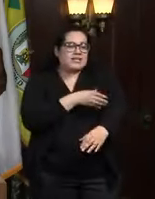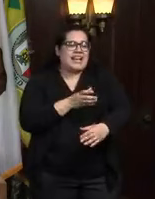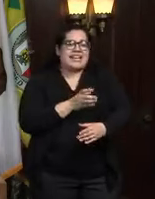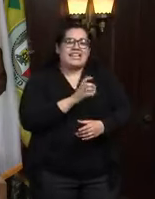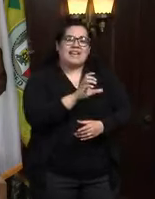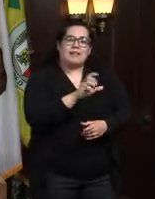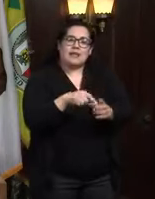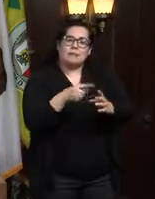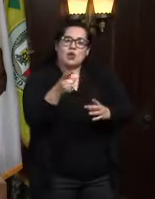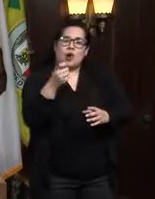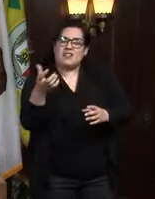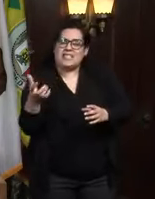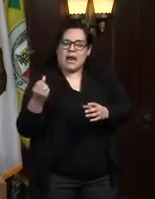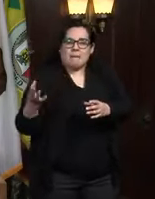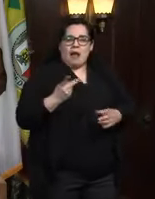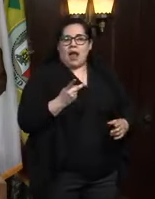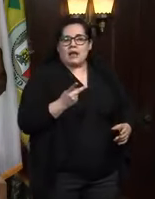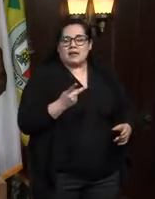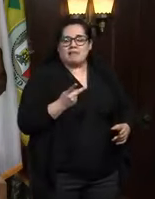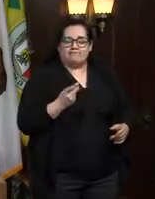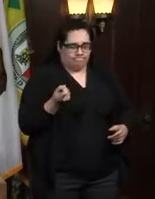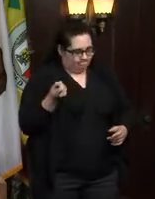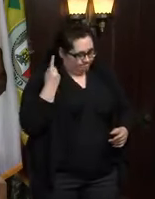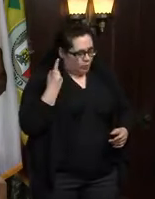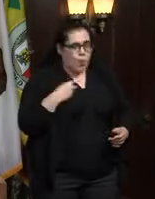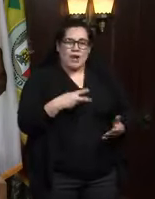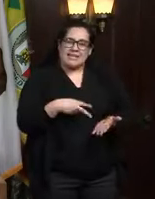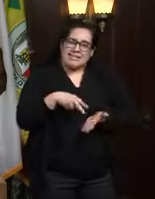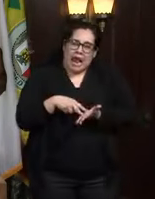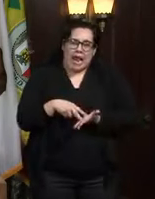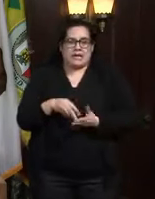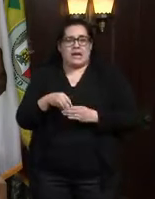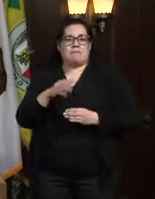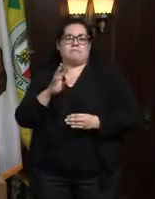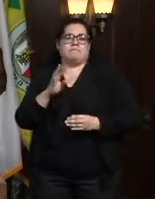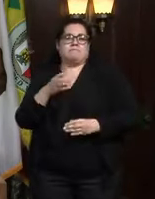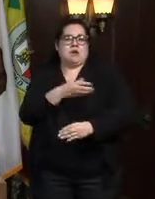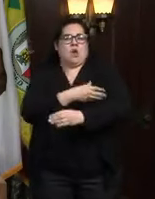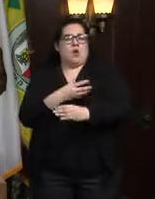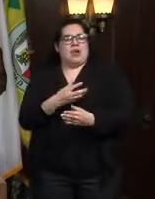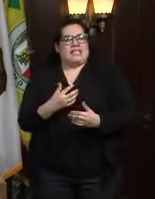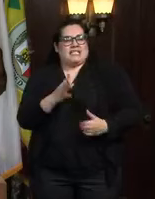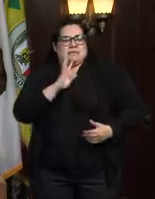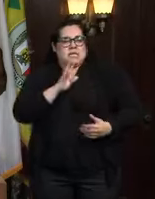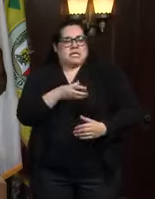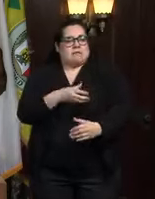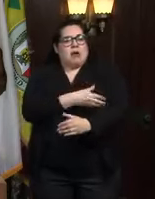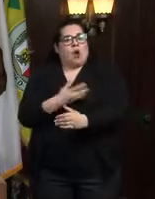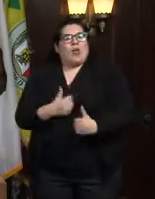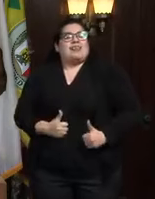have to take it back. And so we stand in power. We speak in power. We live in power.